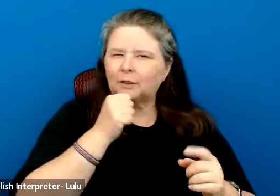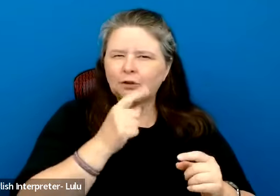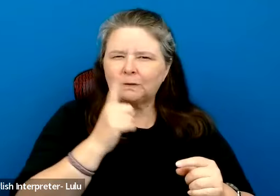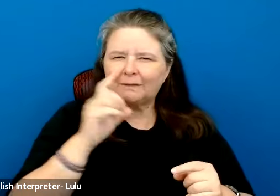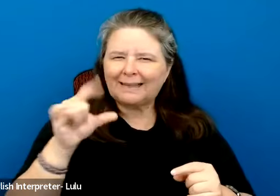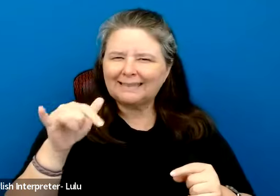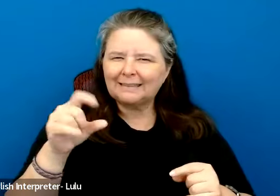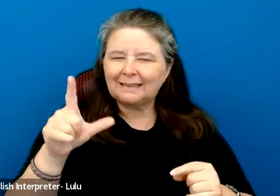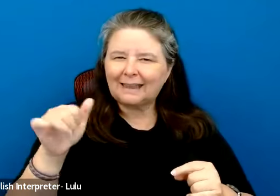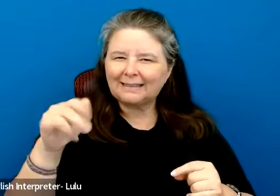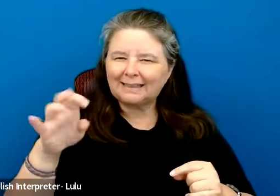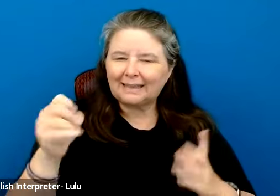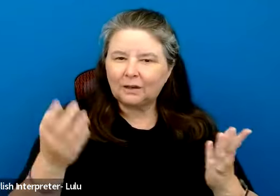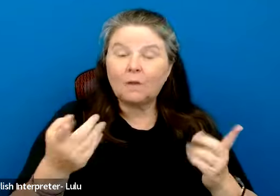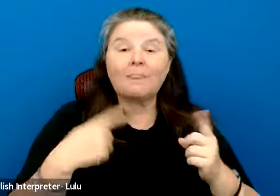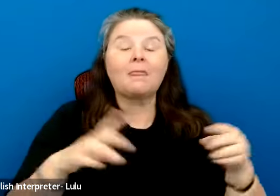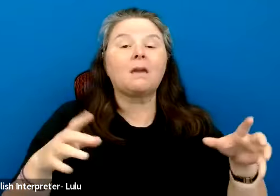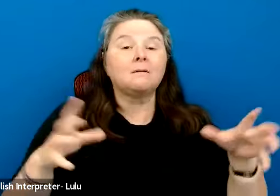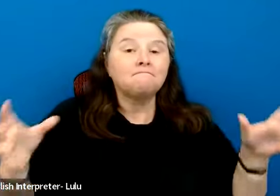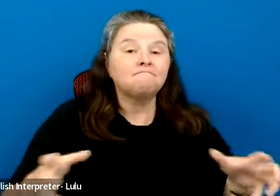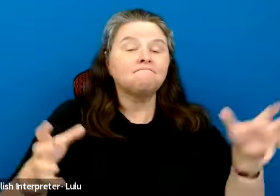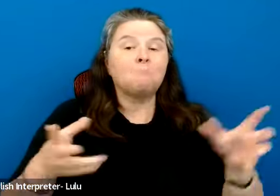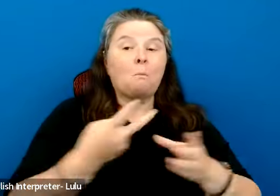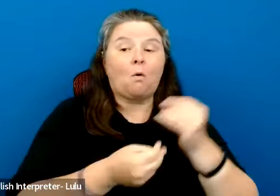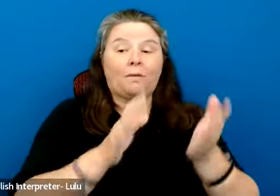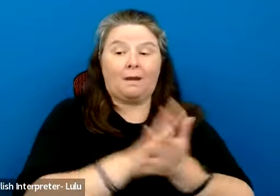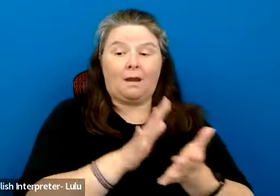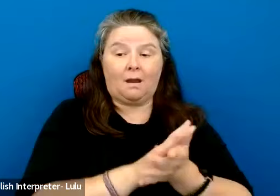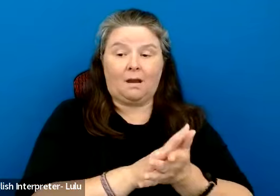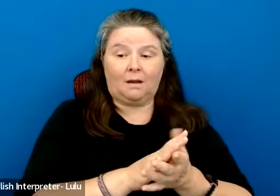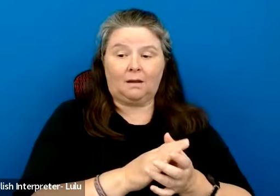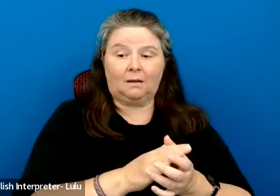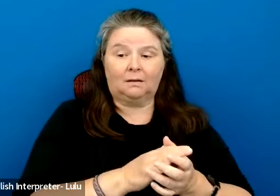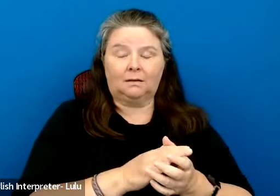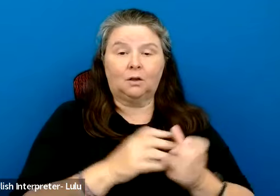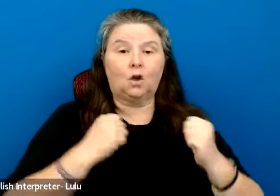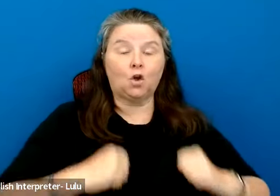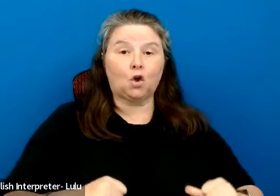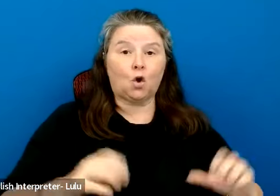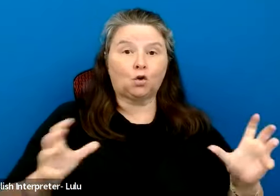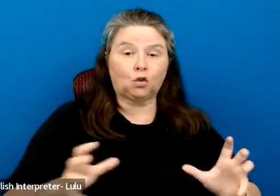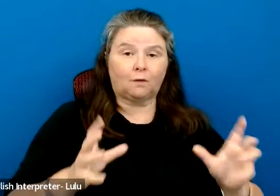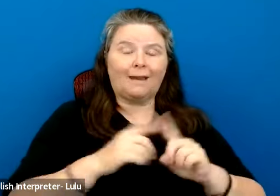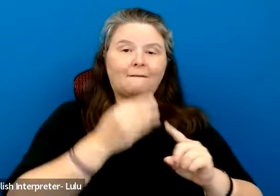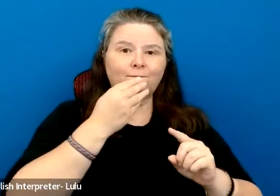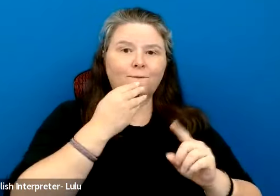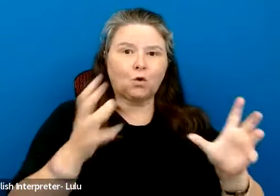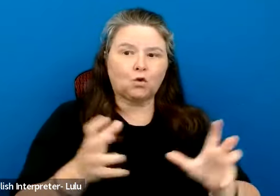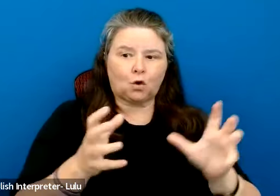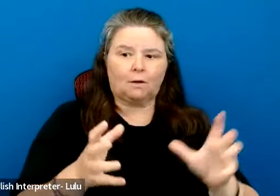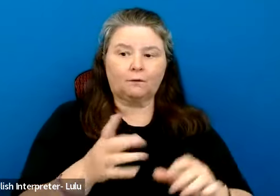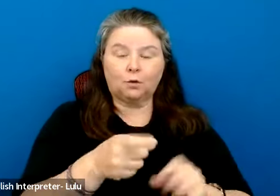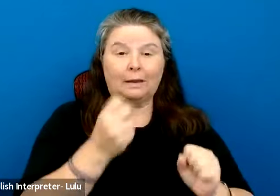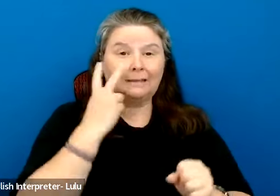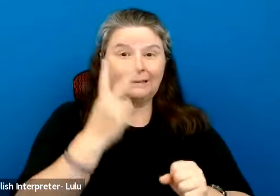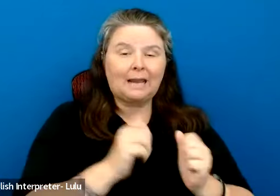call, they spearheaded at both campuses a coat drive and a food drive. And you can see